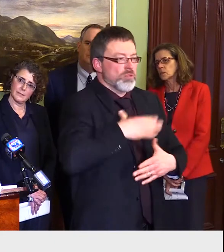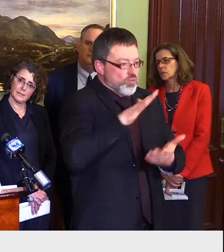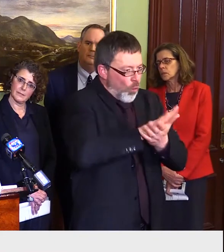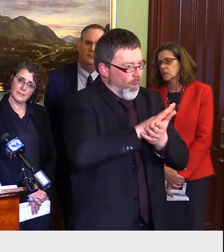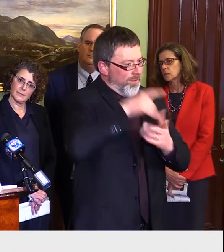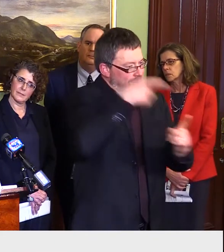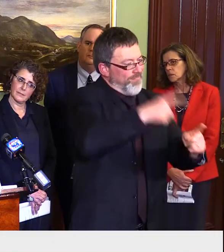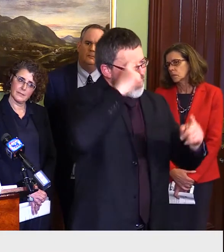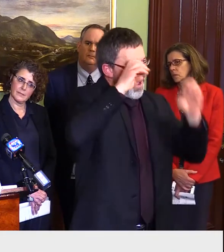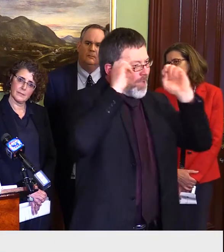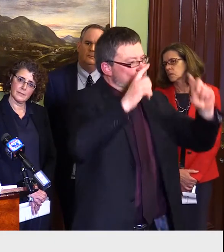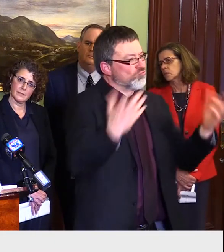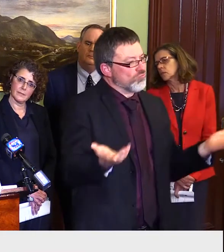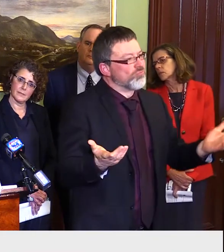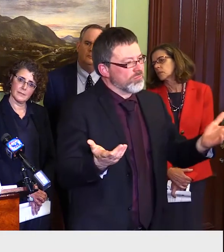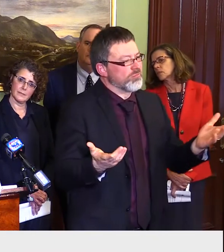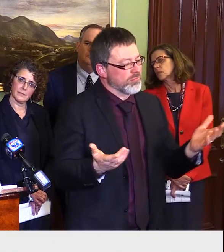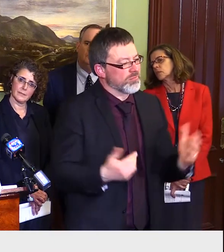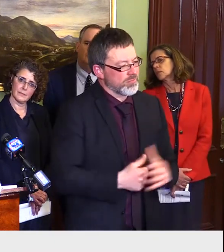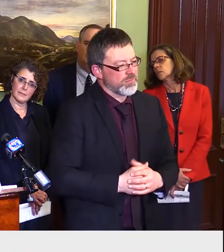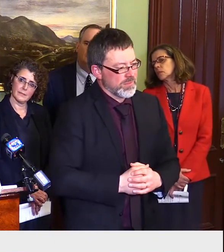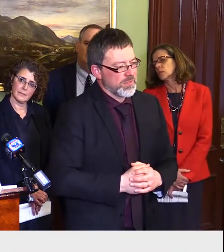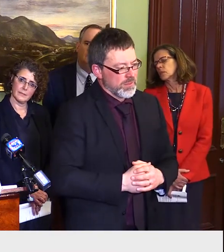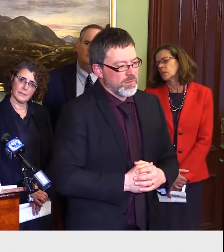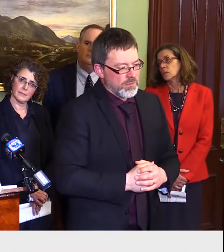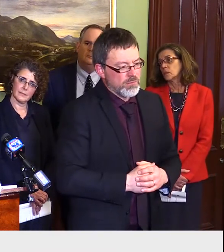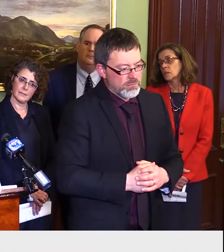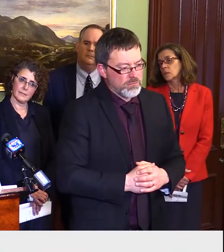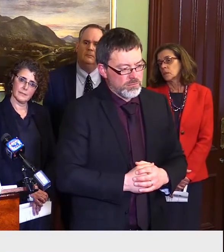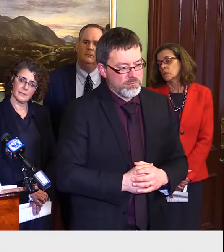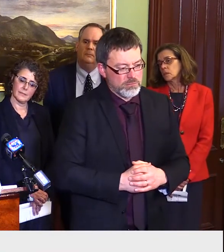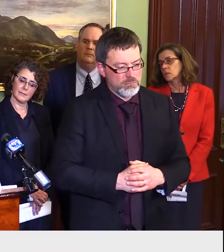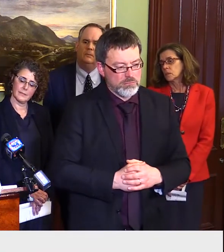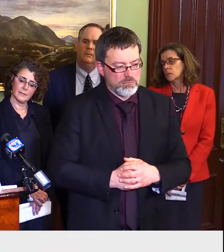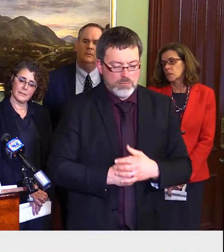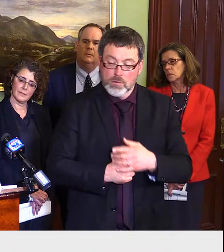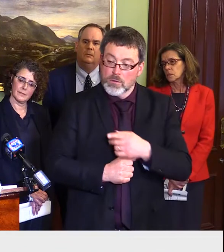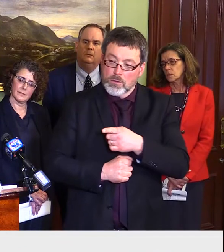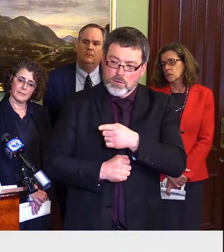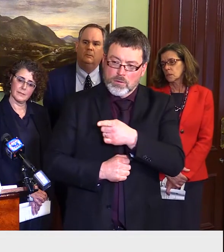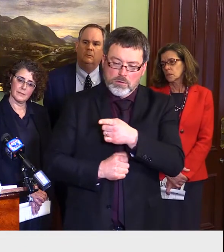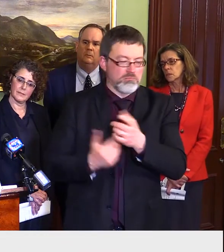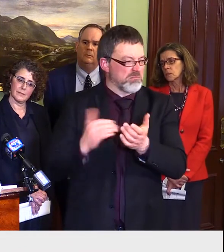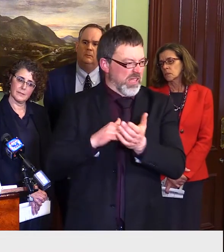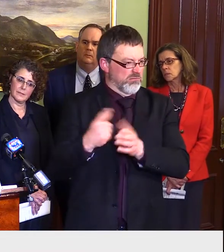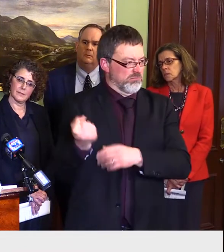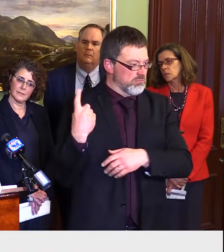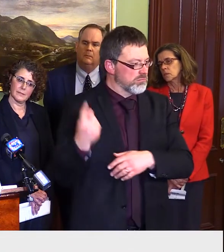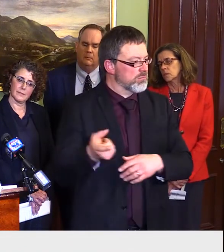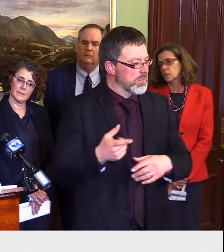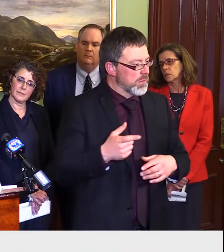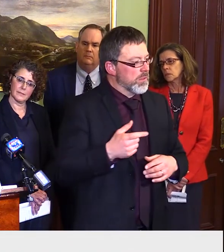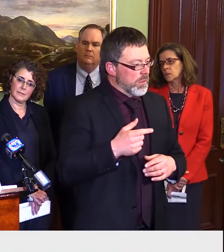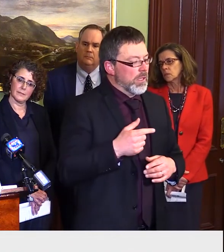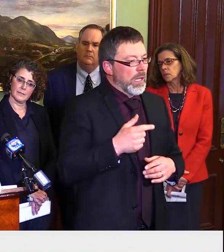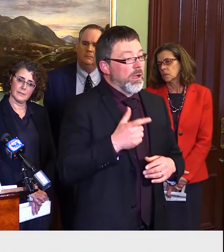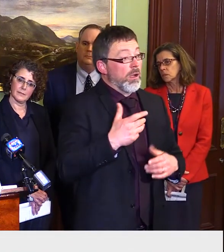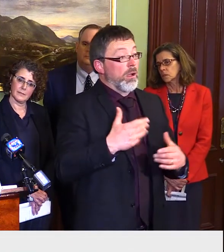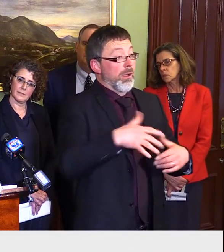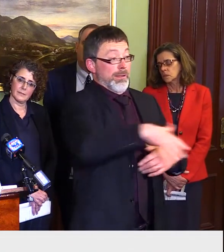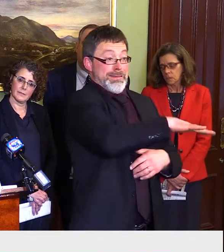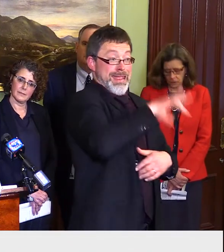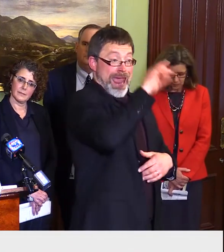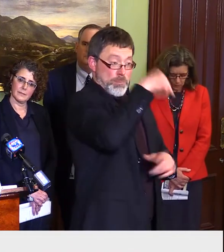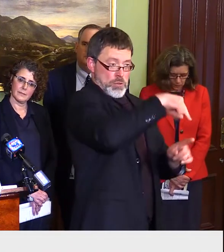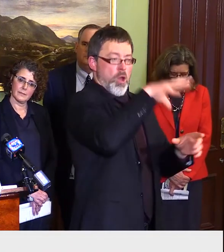risk for coronavirus, for COVID-19 serious illness, but they may well, because of that, be